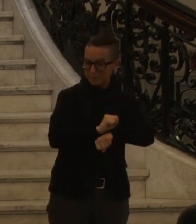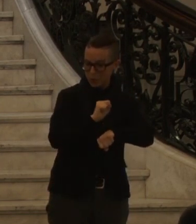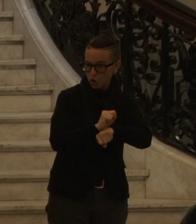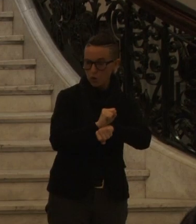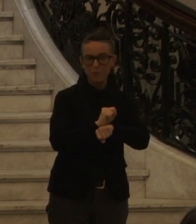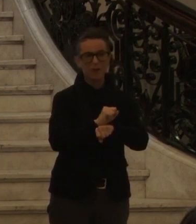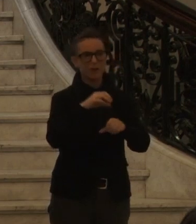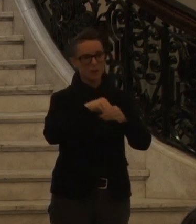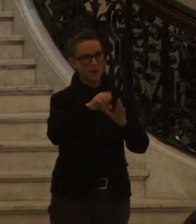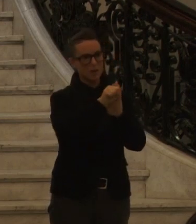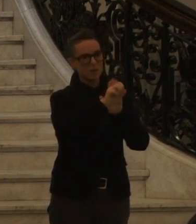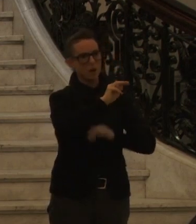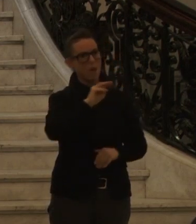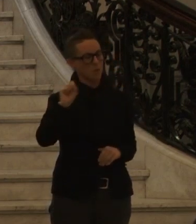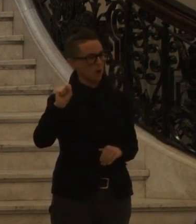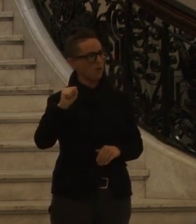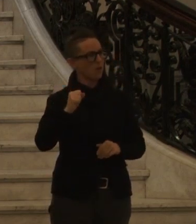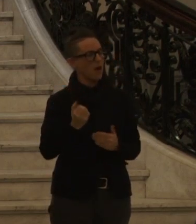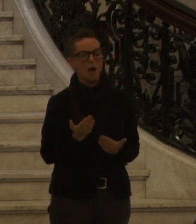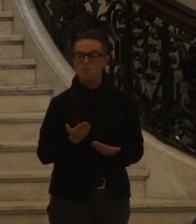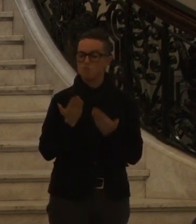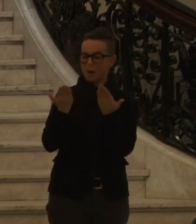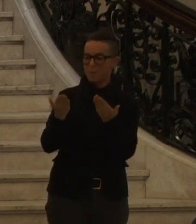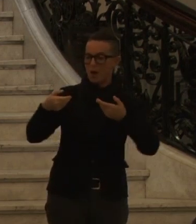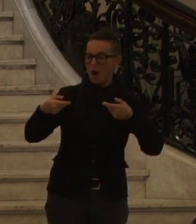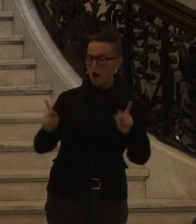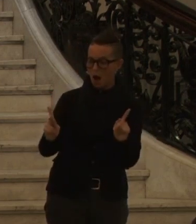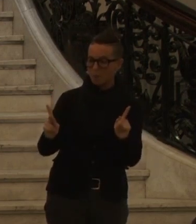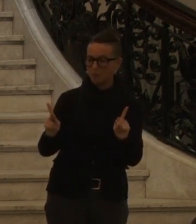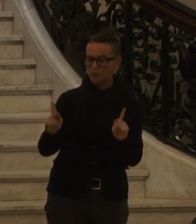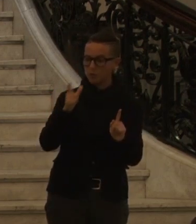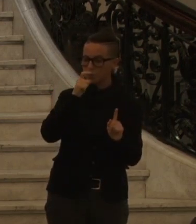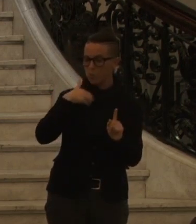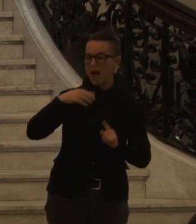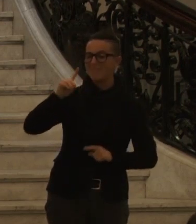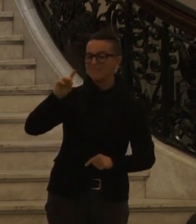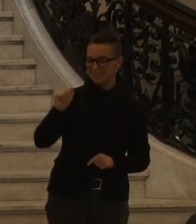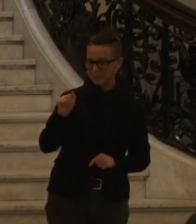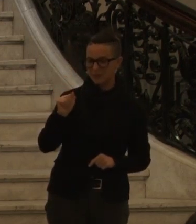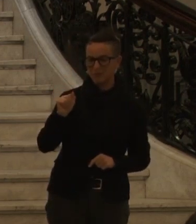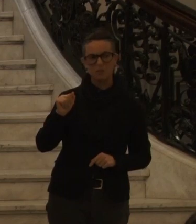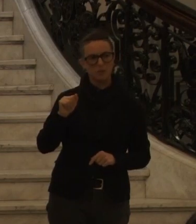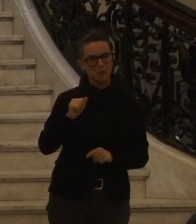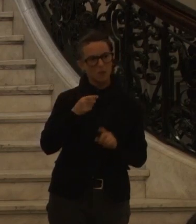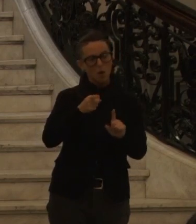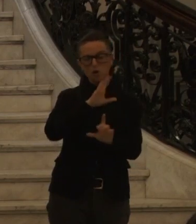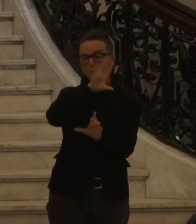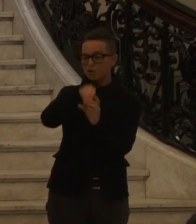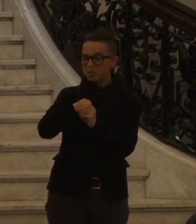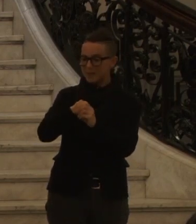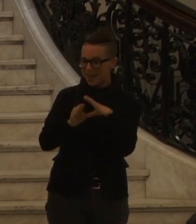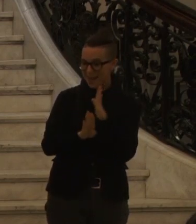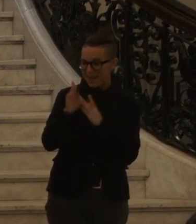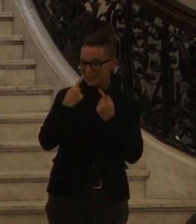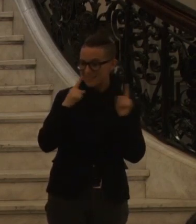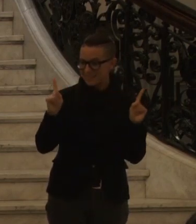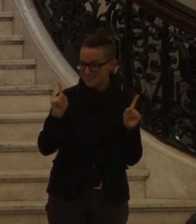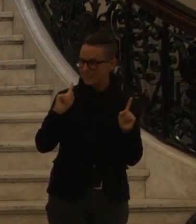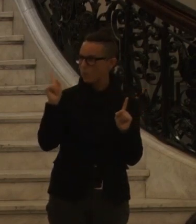in the Commonwealth, and making recommendations that promote opportunities for persons with disabilities to participate and succeed in